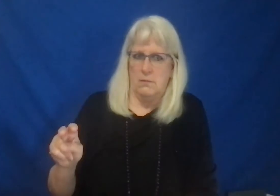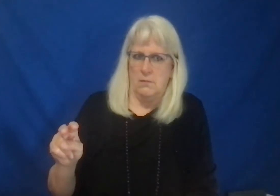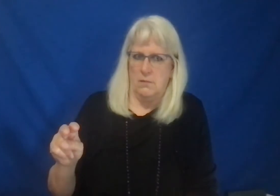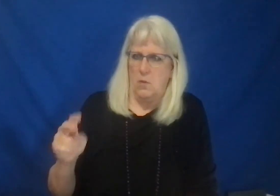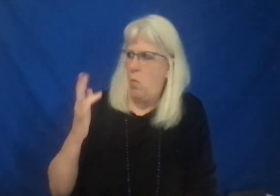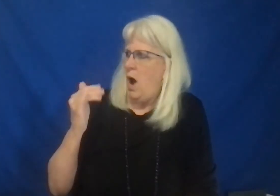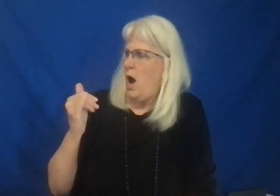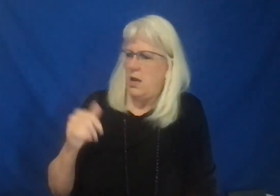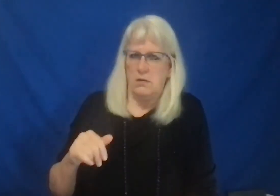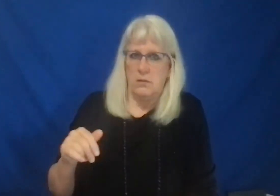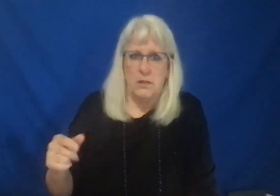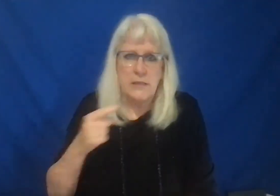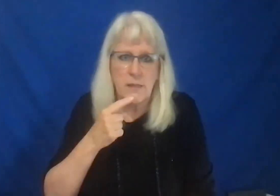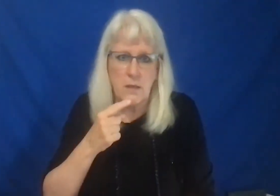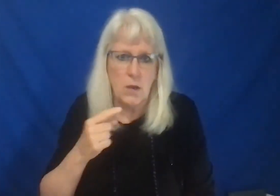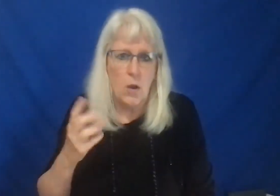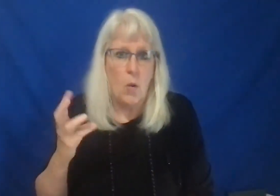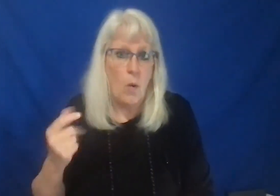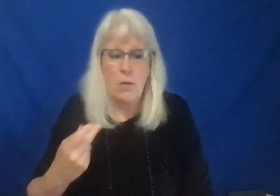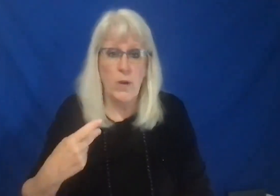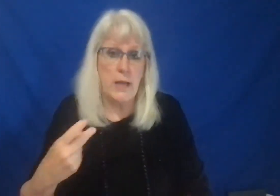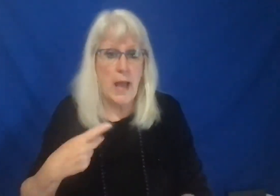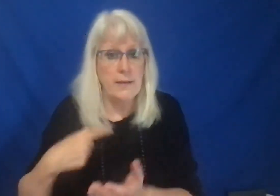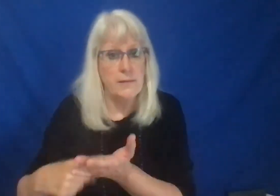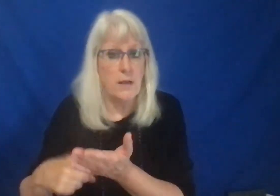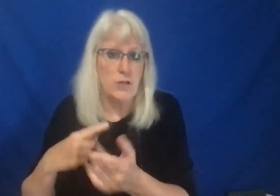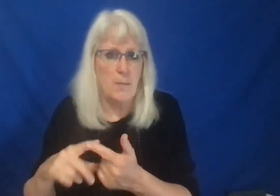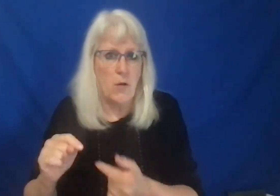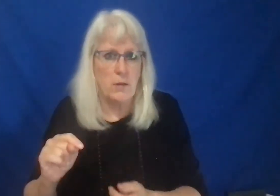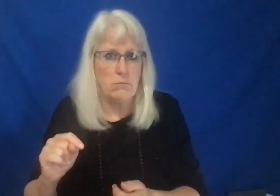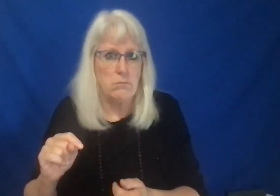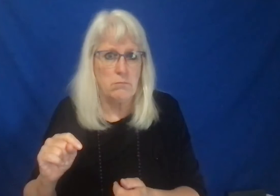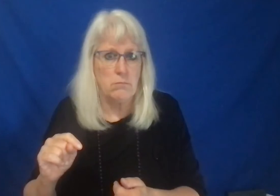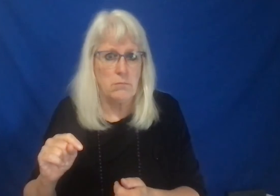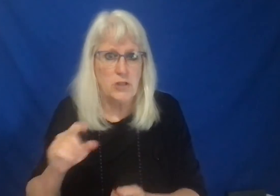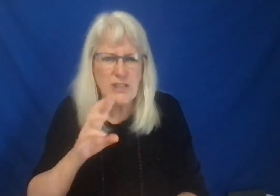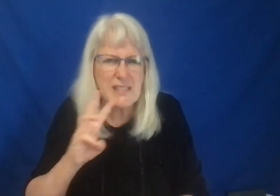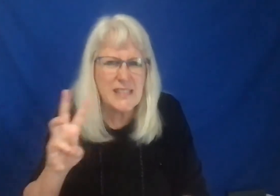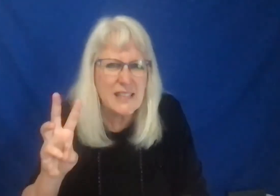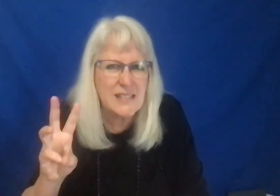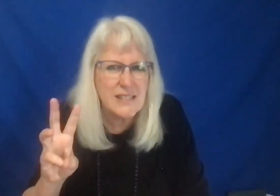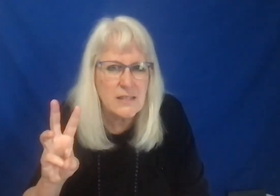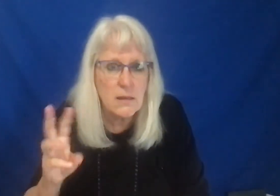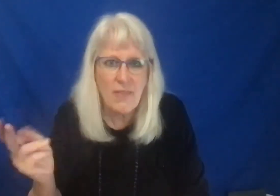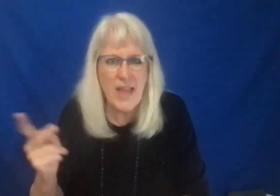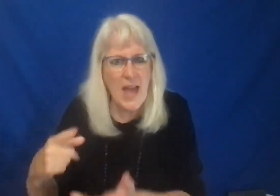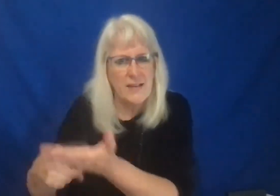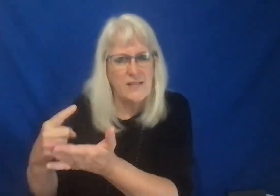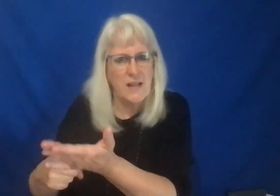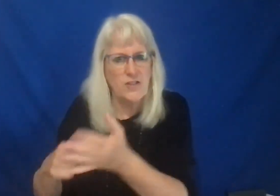he said, well, she and I had a discussion about it. You know, she's 6, and they had a discussion about it. And she had a